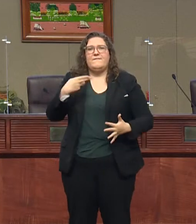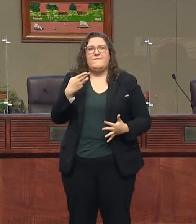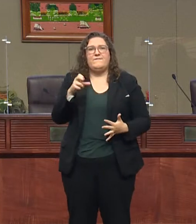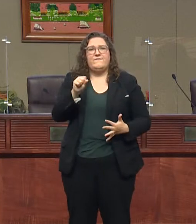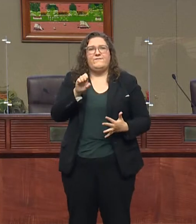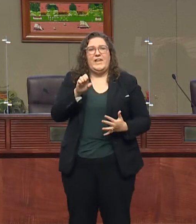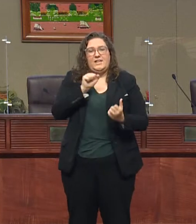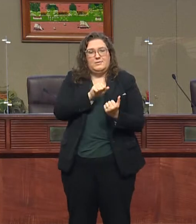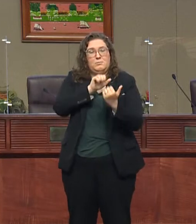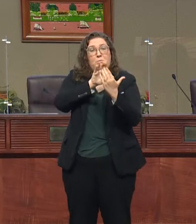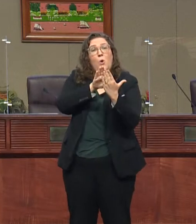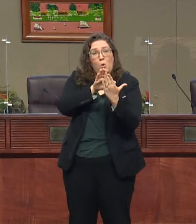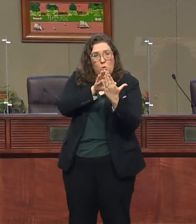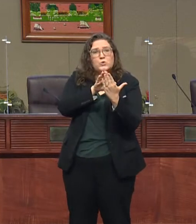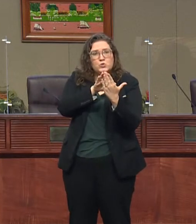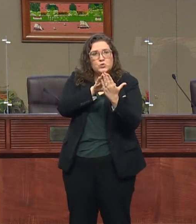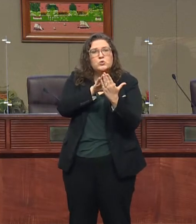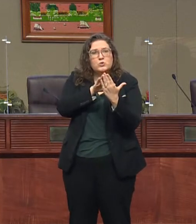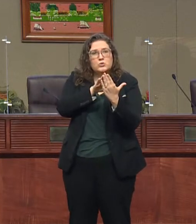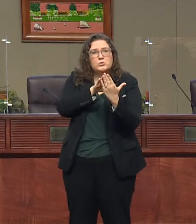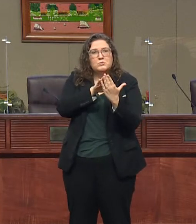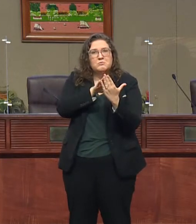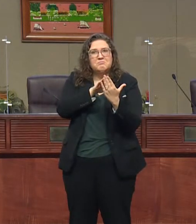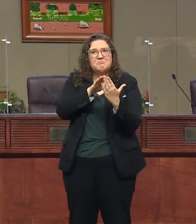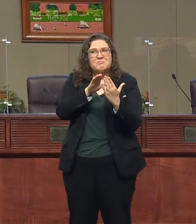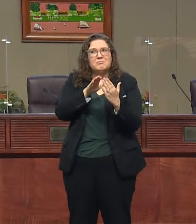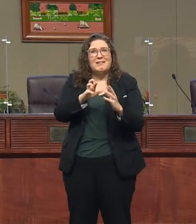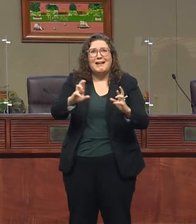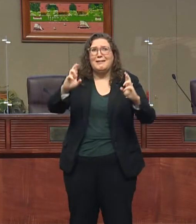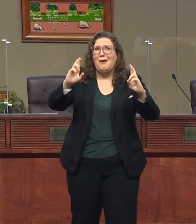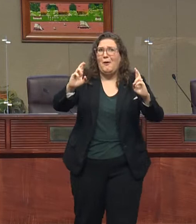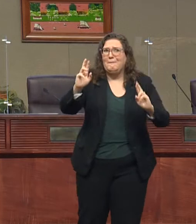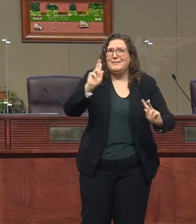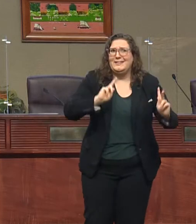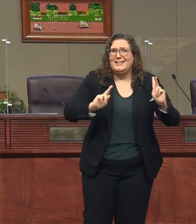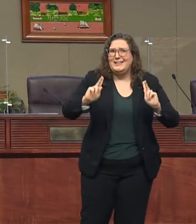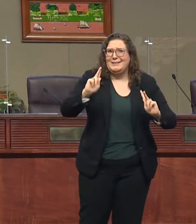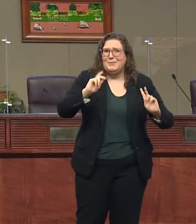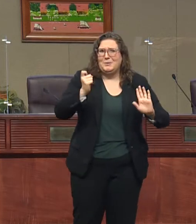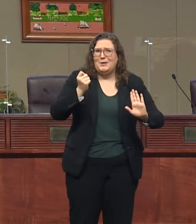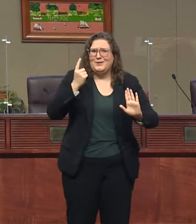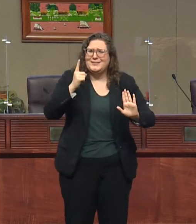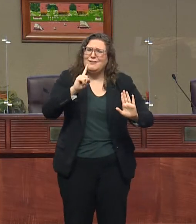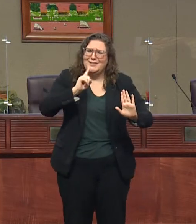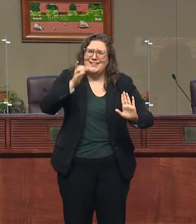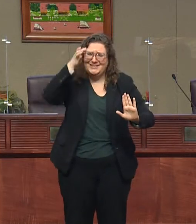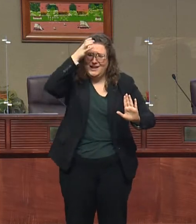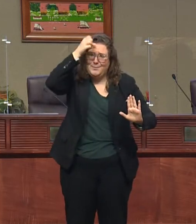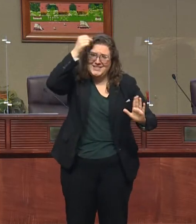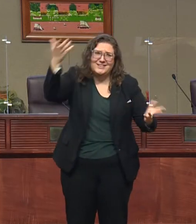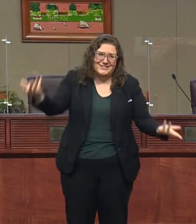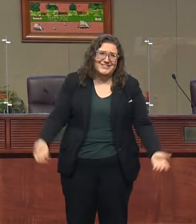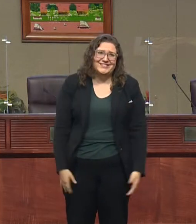will make common sense to most people while we're doing things in the manner in which we're doing it.